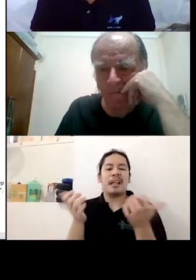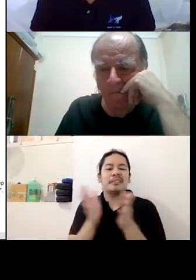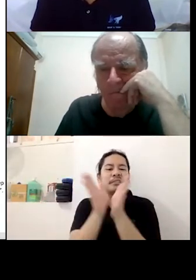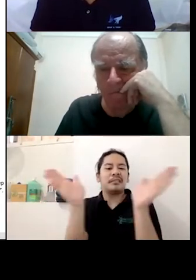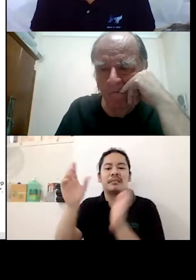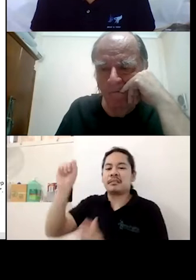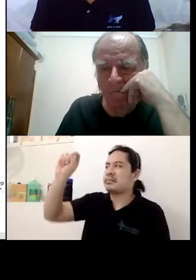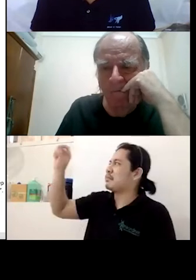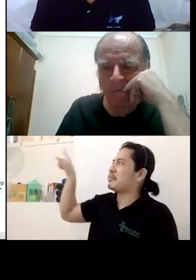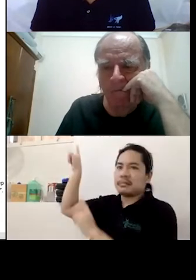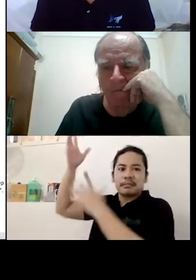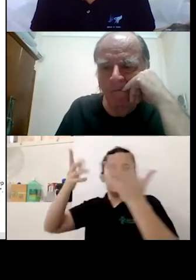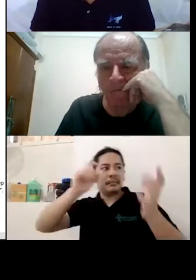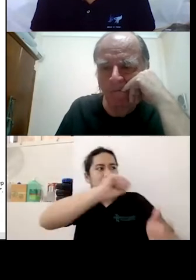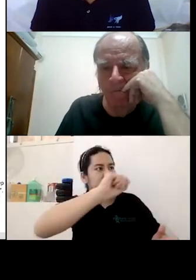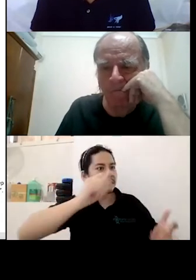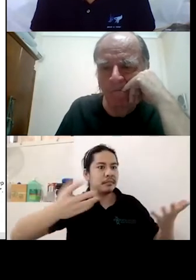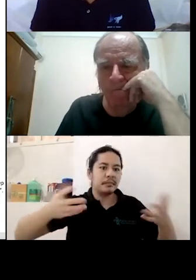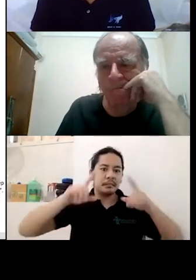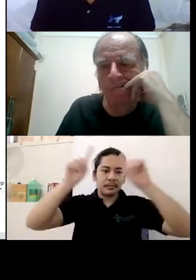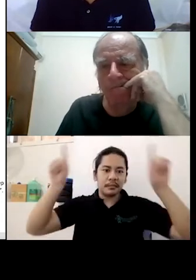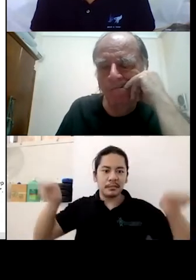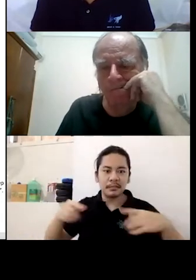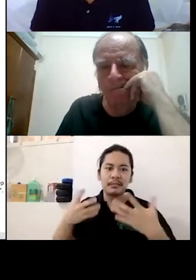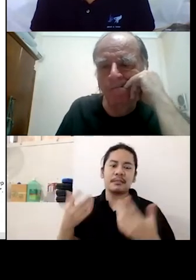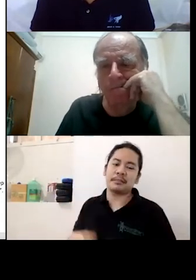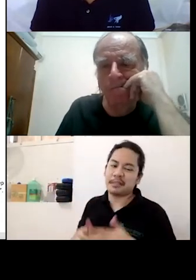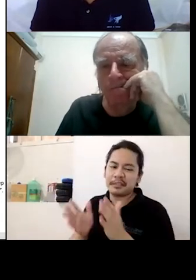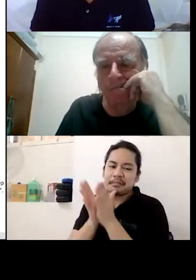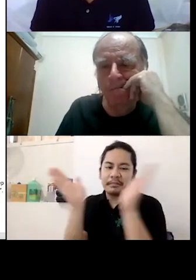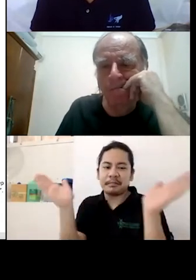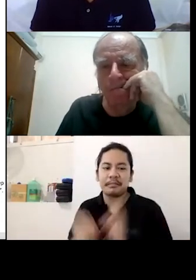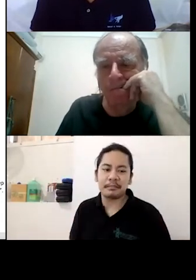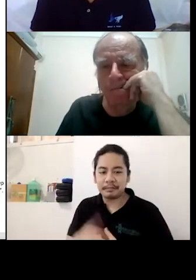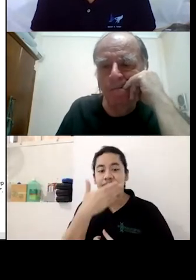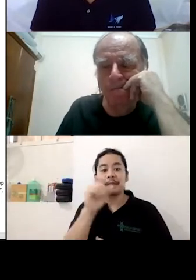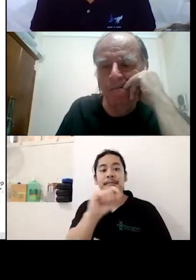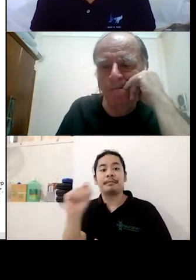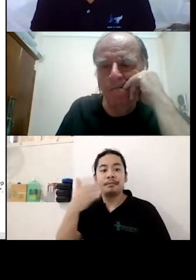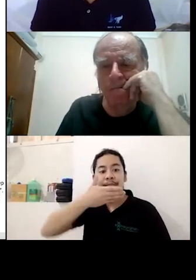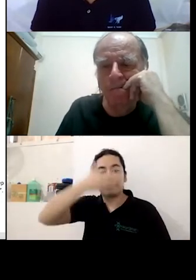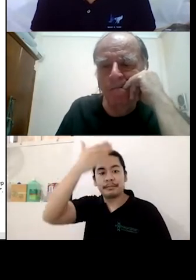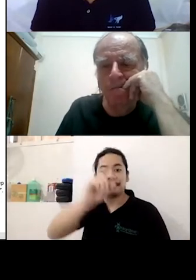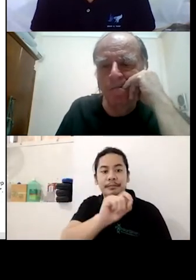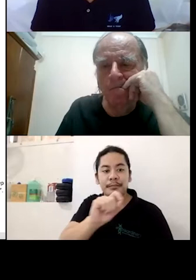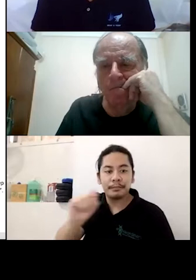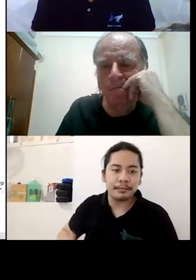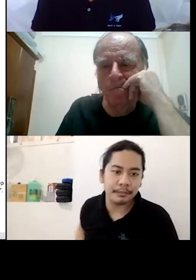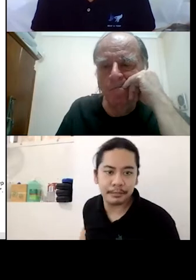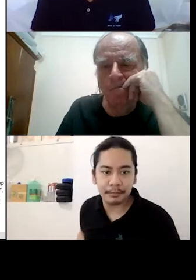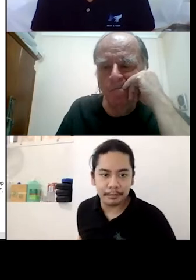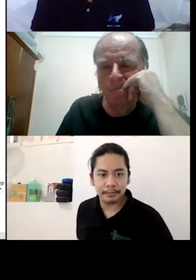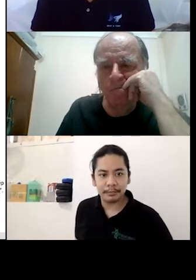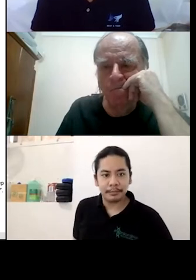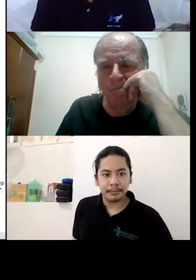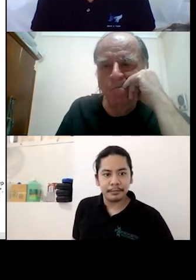this, then it's a little bit more clear that I'm writing somewhere on a horizontal plane. So it's better